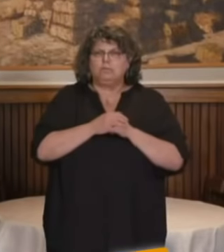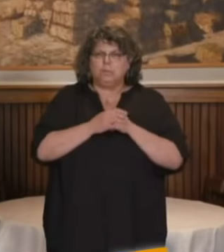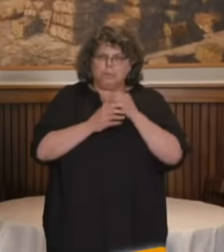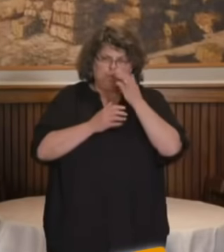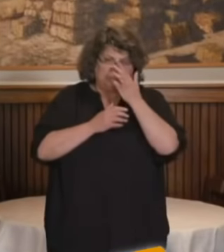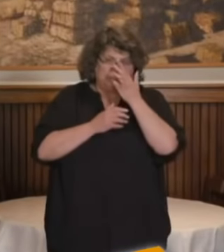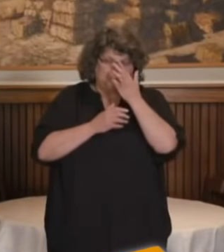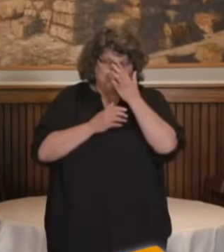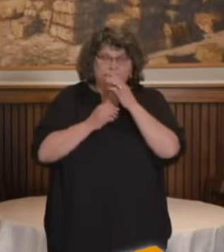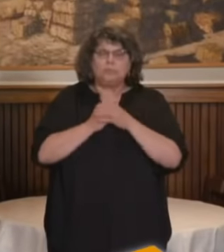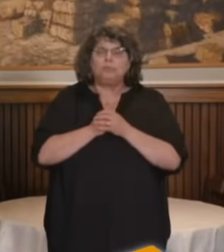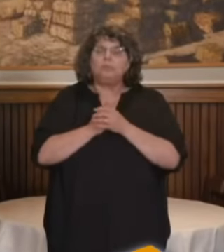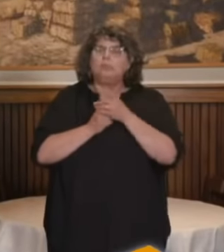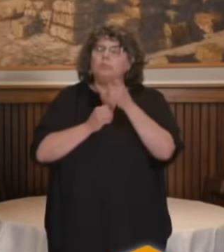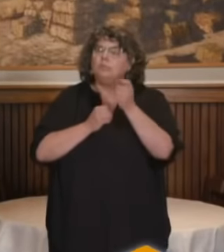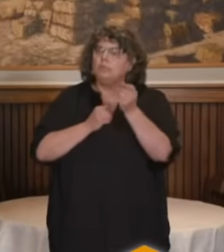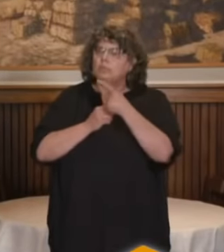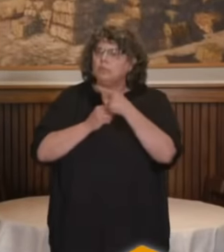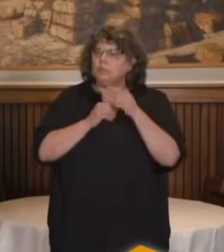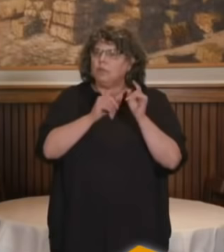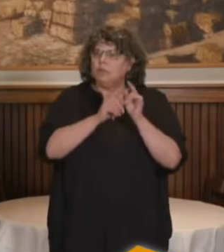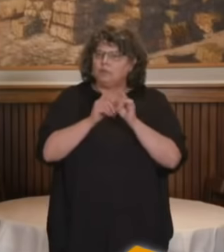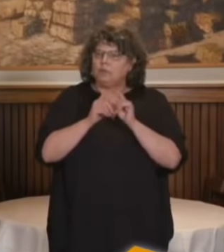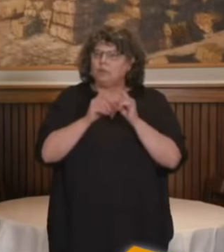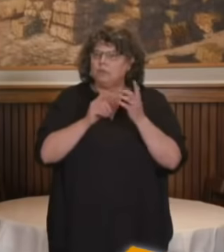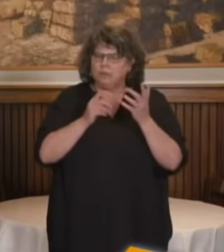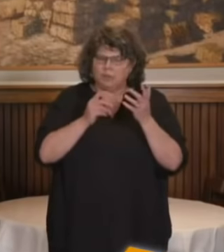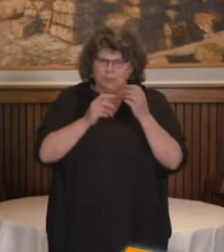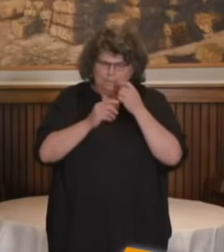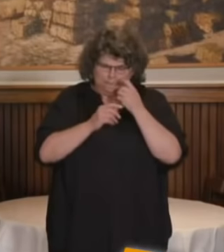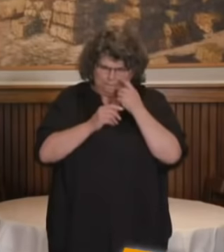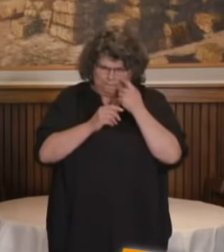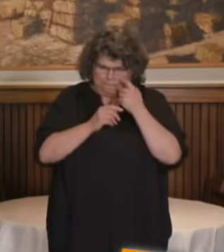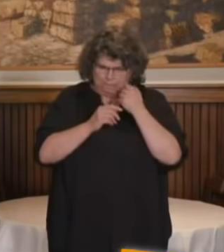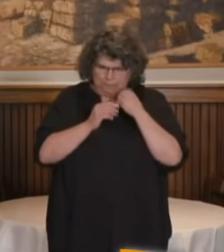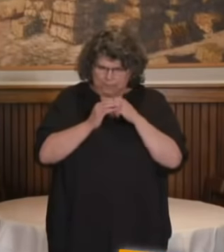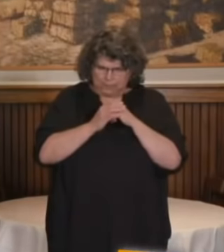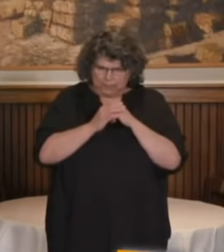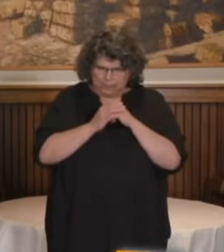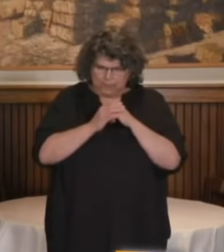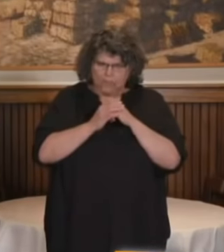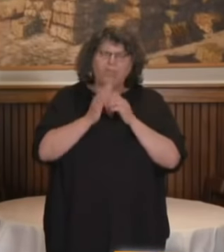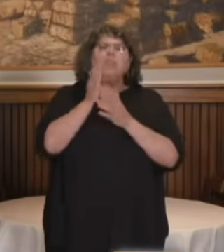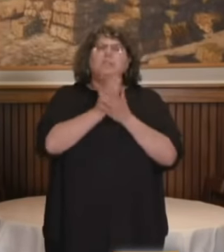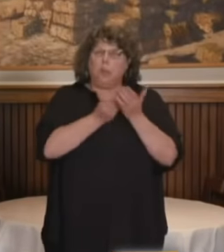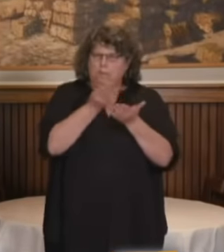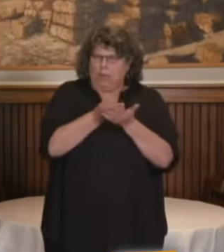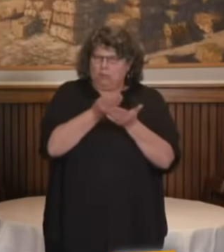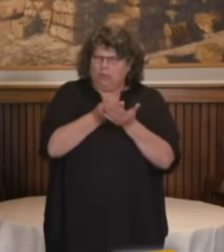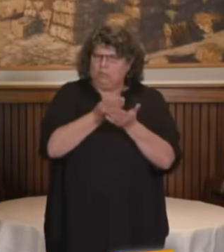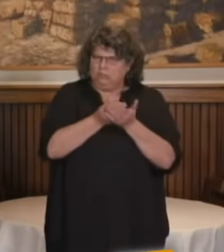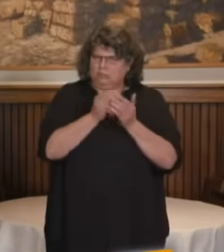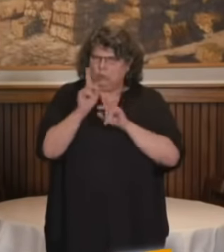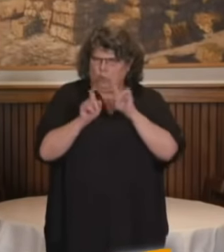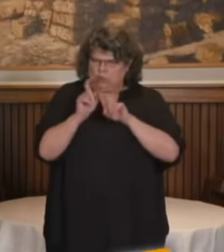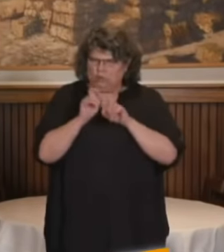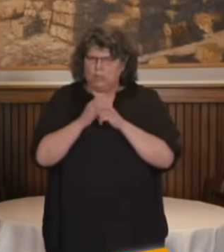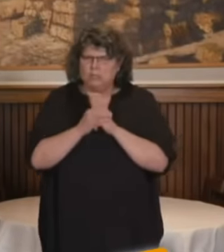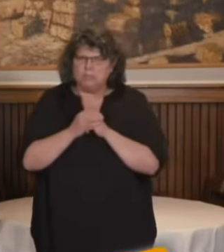you go. Also, well, let me get to these questions here. I'm sorry. There are some budget questions regarding